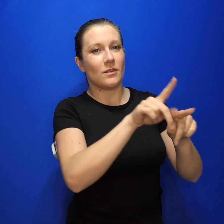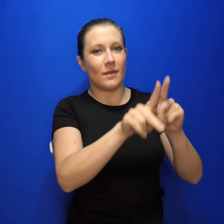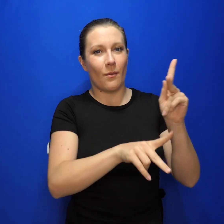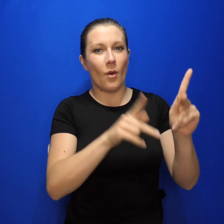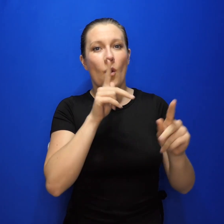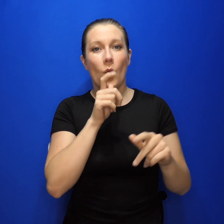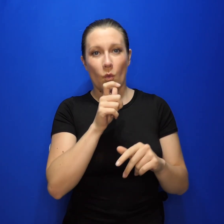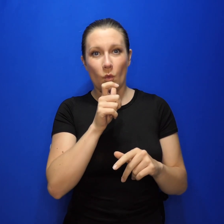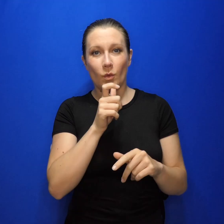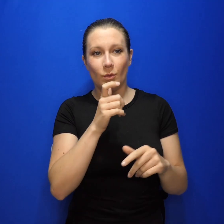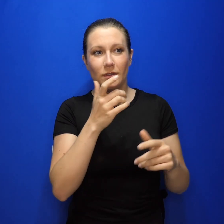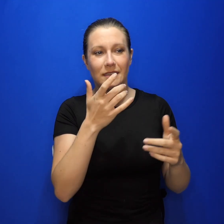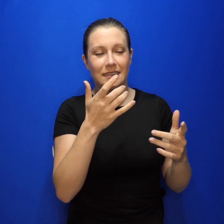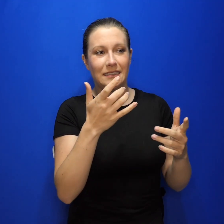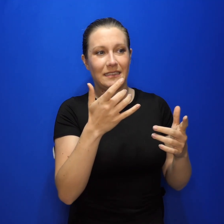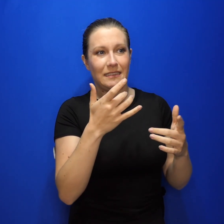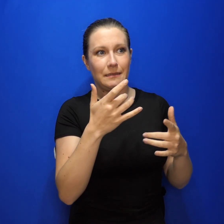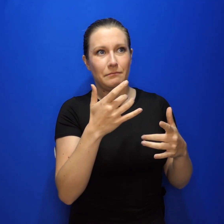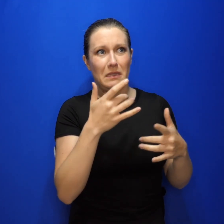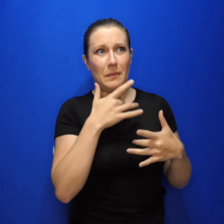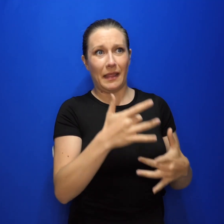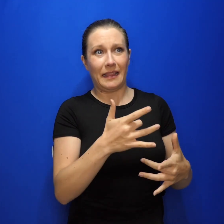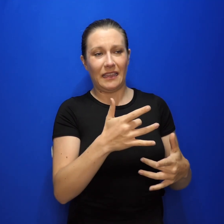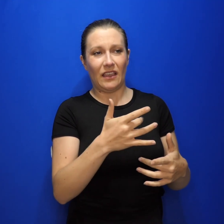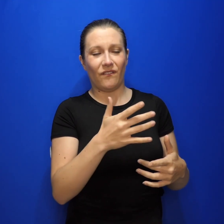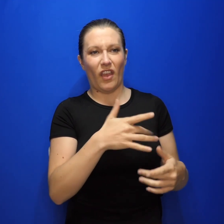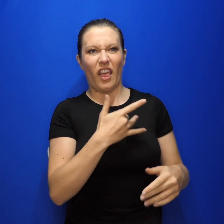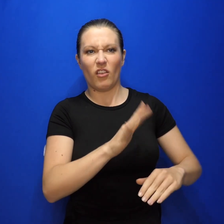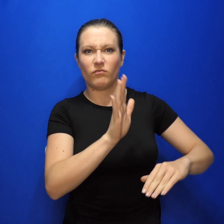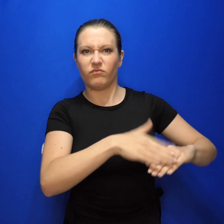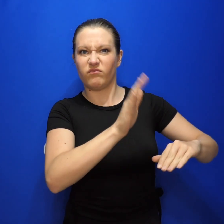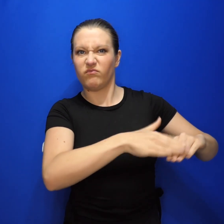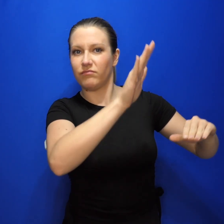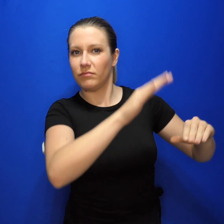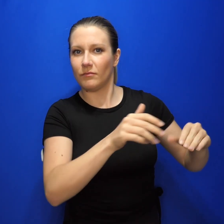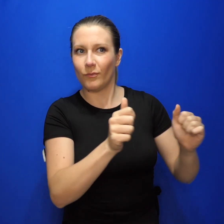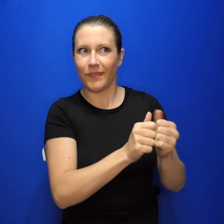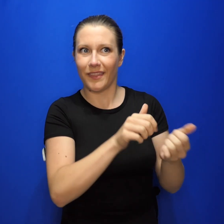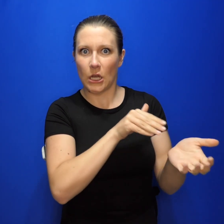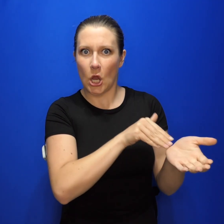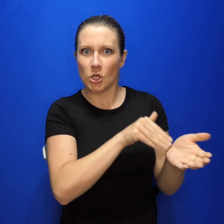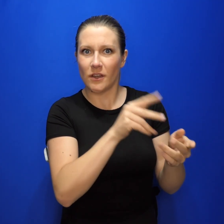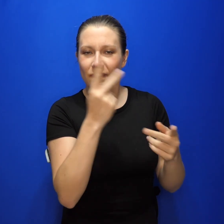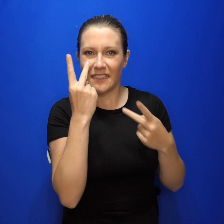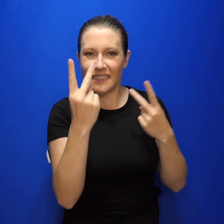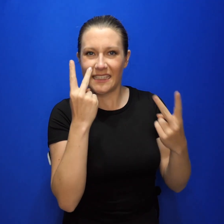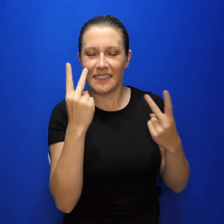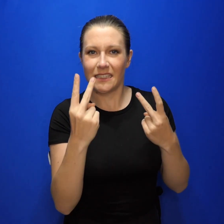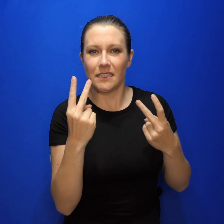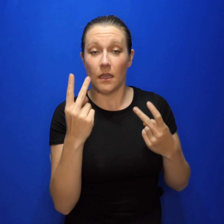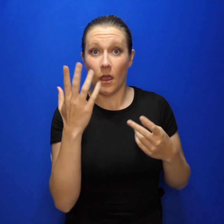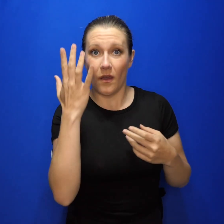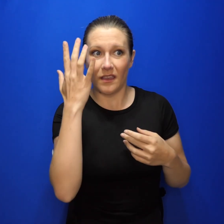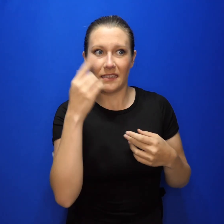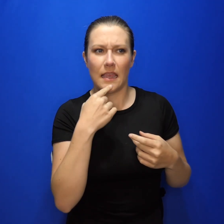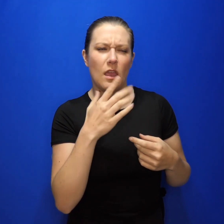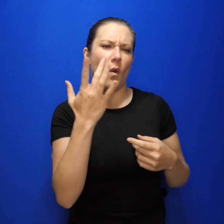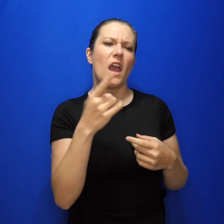end up getting sort of hand slapped at visits with the doctor for why are your blood